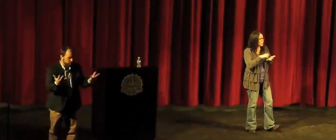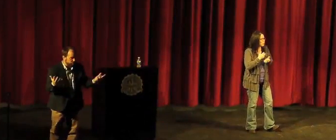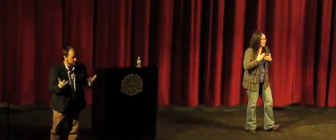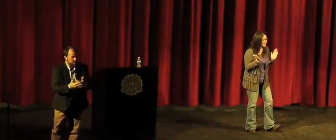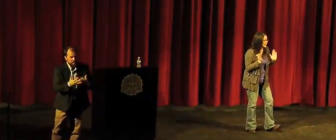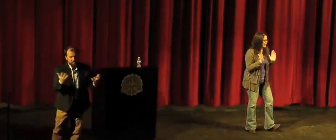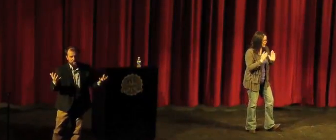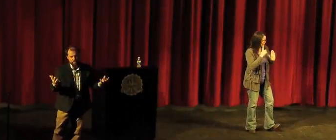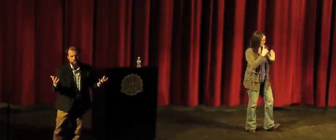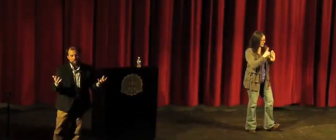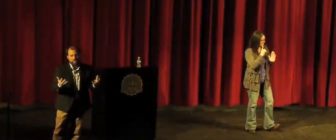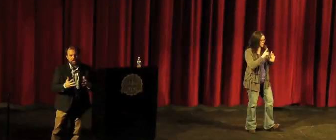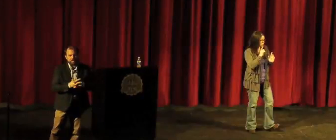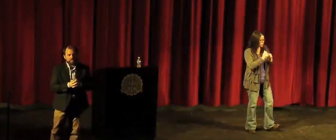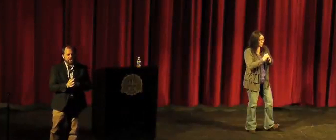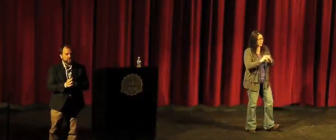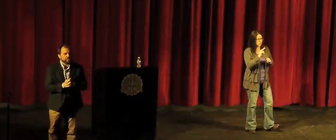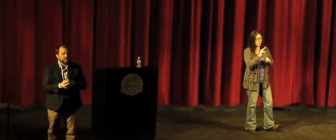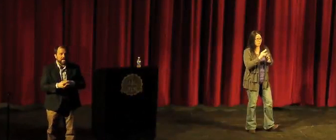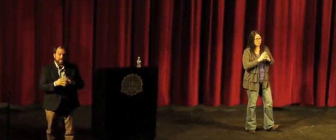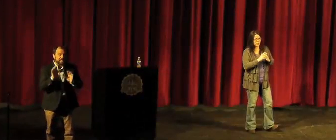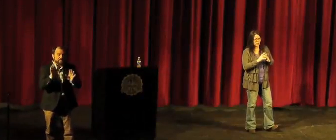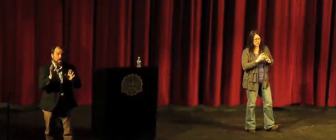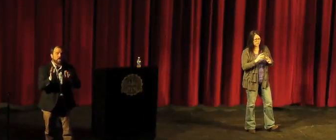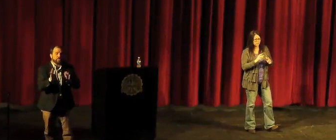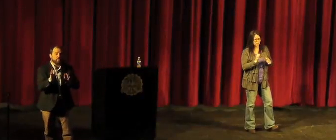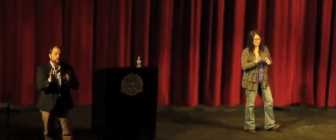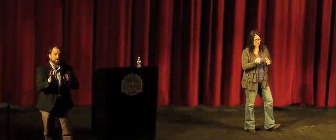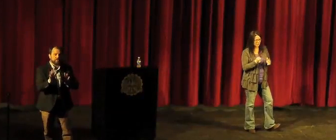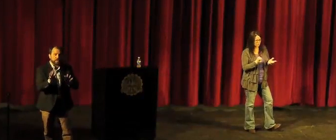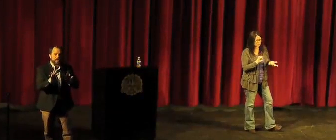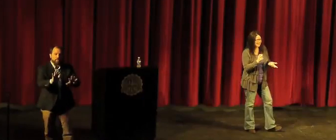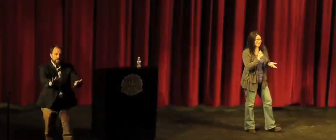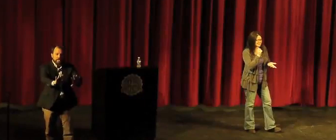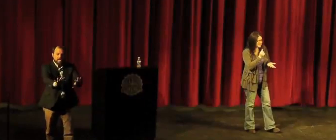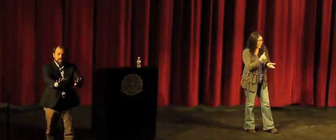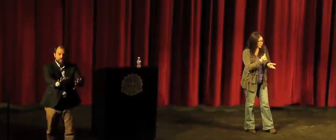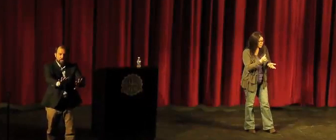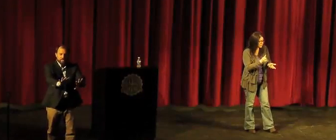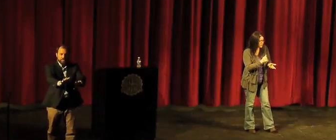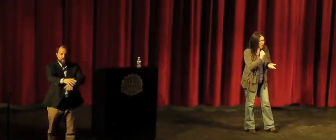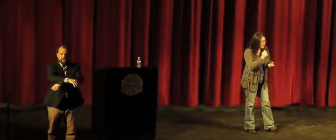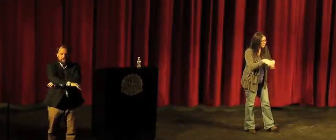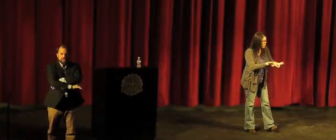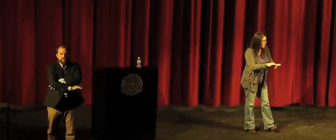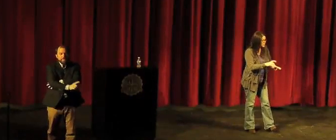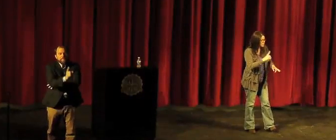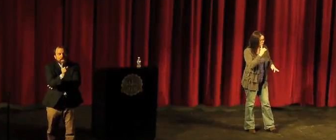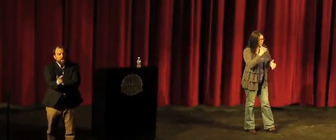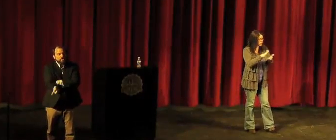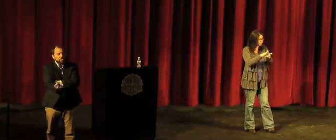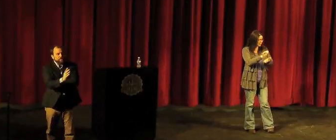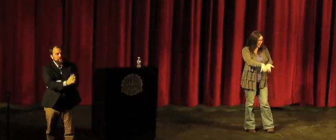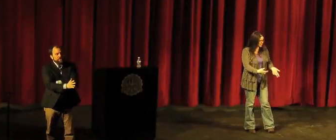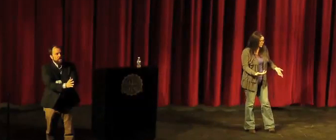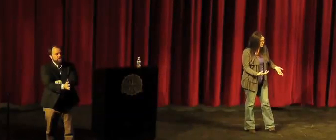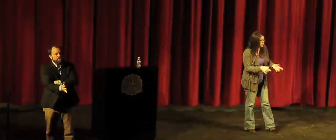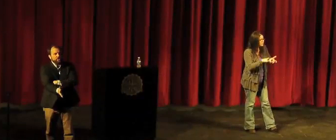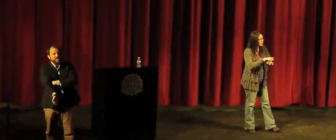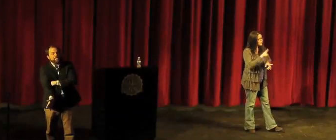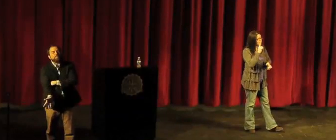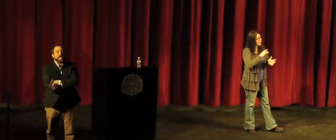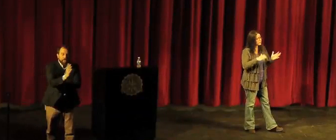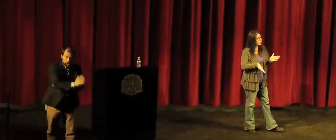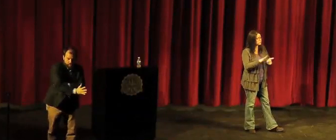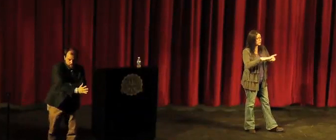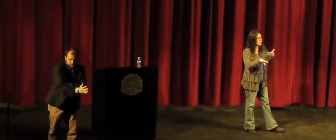especially true of North American evangelicals. And that's not unimportant. So I want to kind of give credit where credit is due. I also think Christian colleges